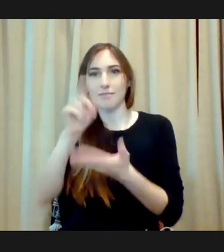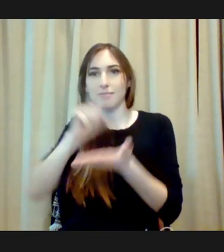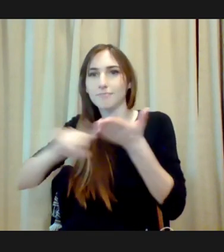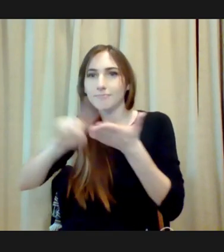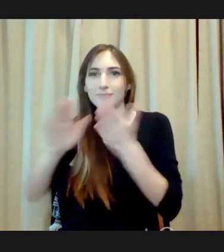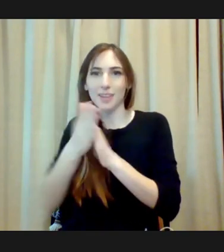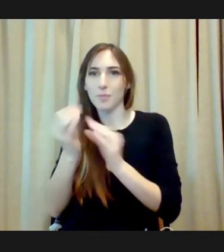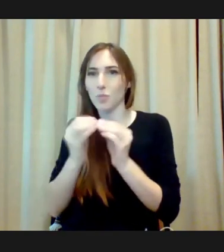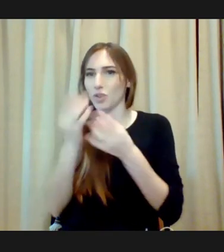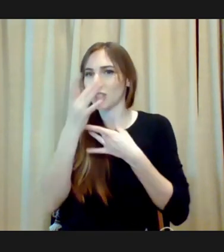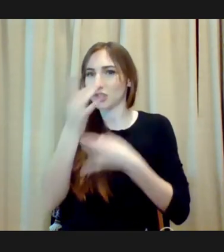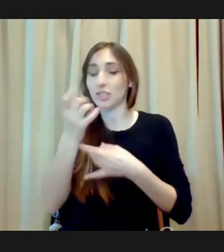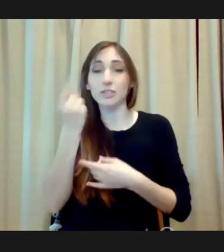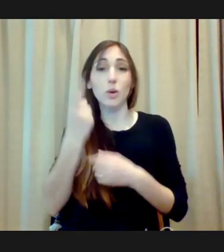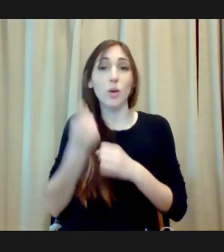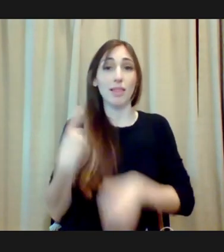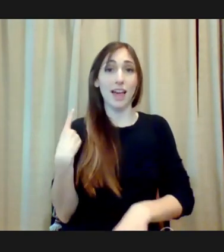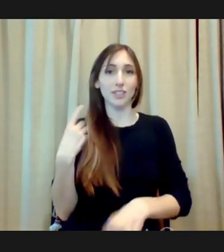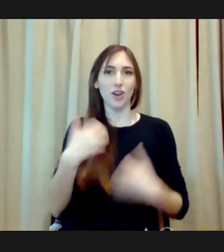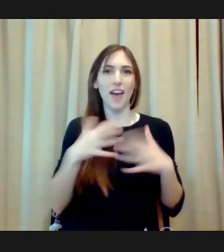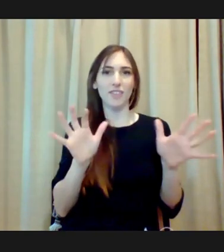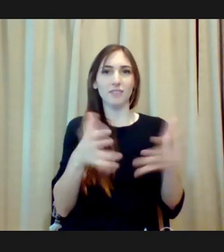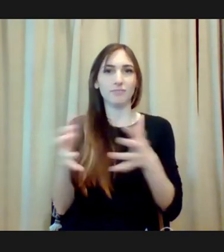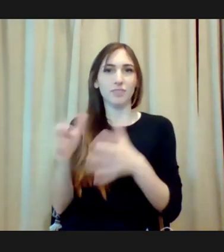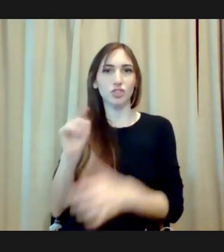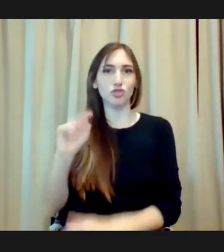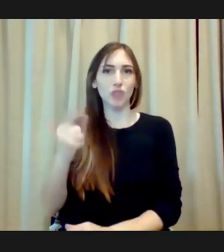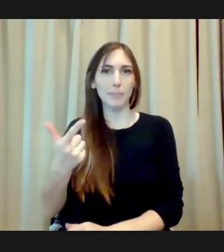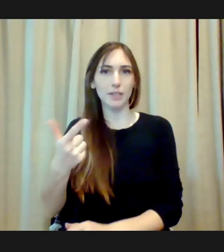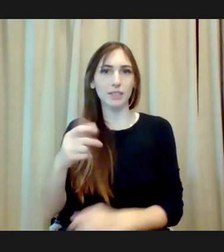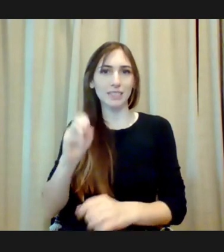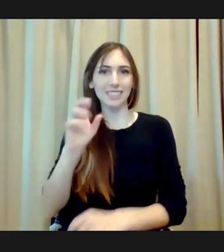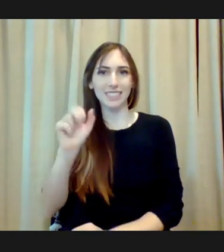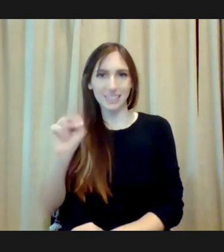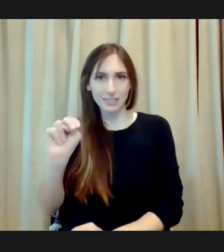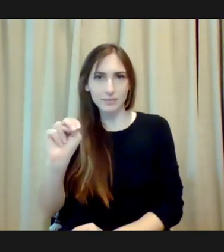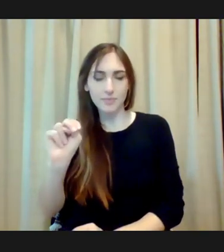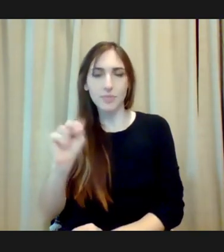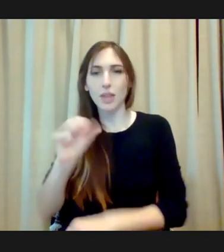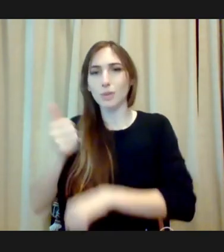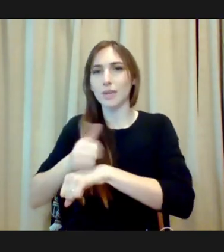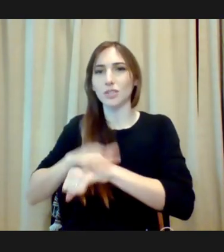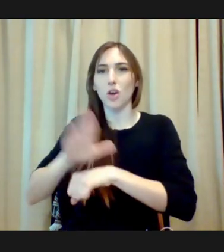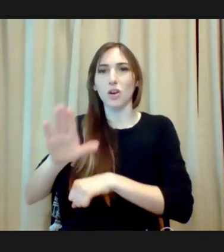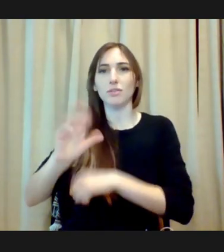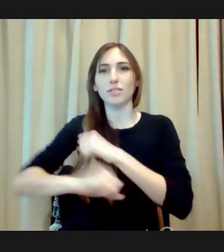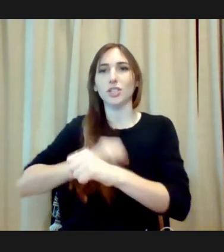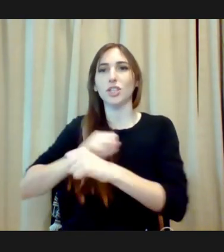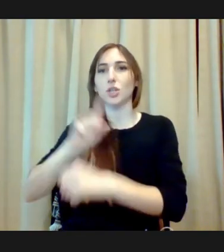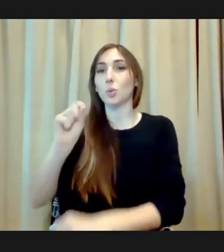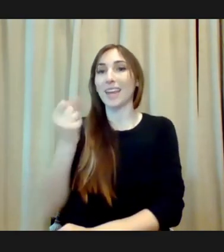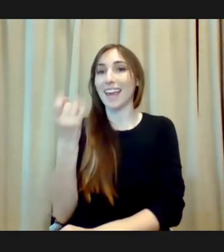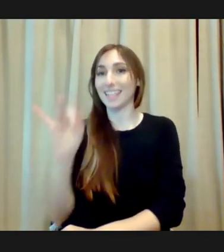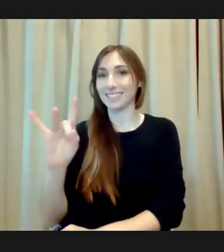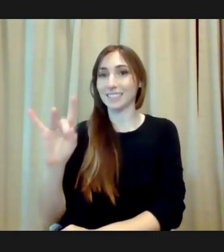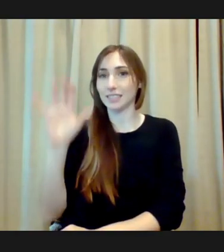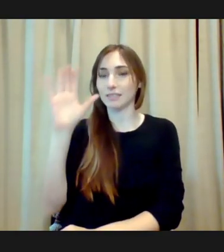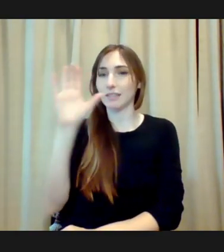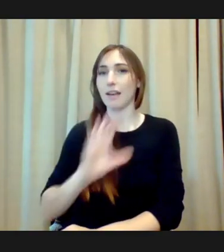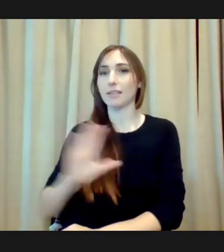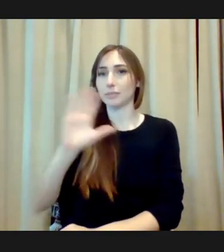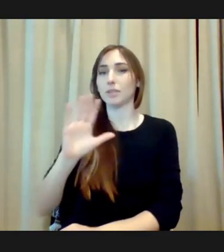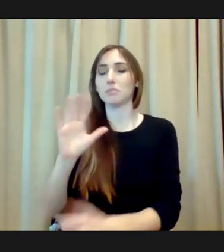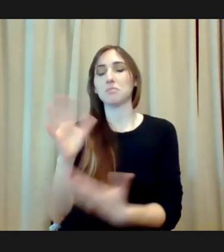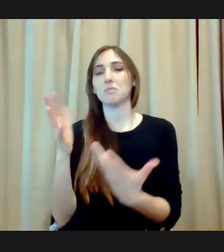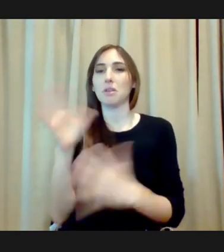year, it was based on their 2018 population estimate of 170 wolves. And you'll recall